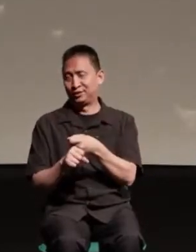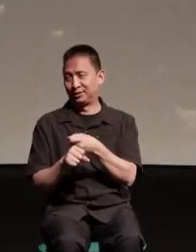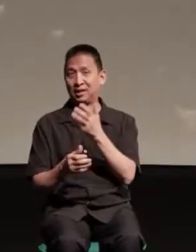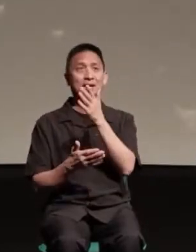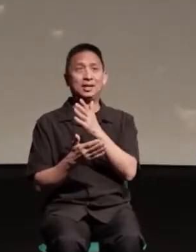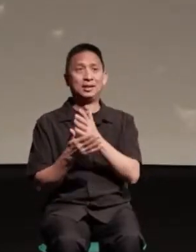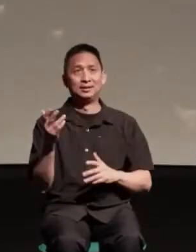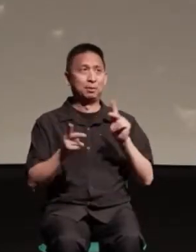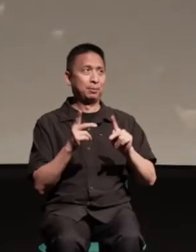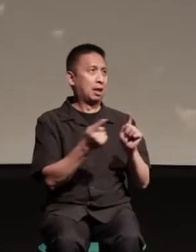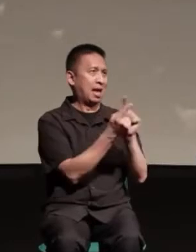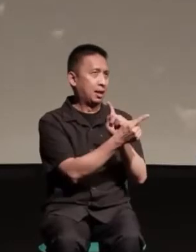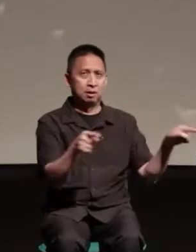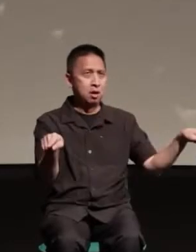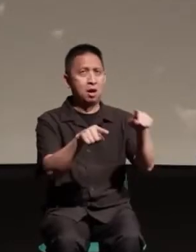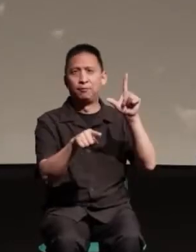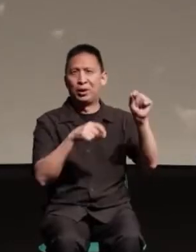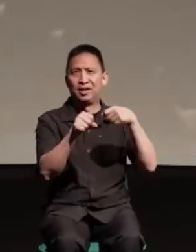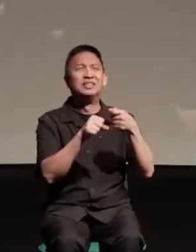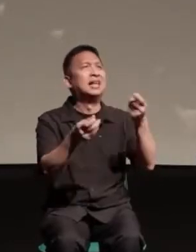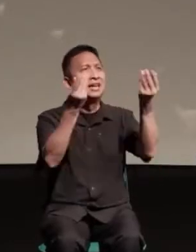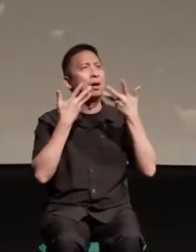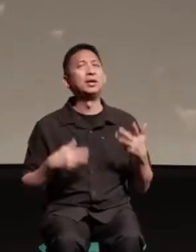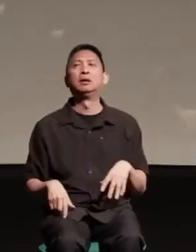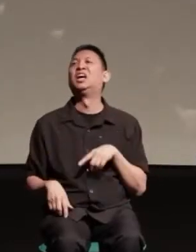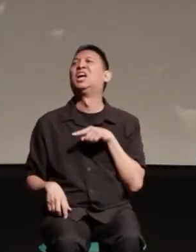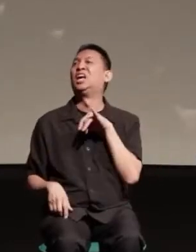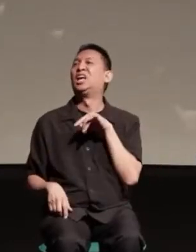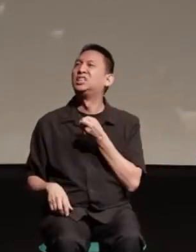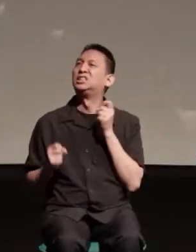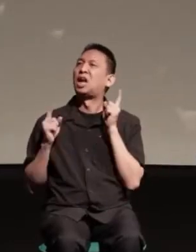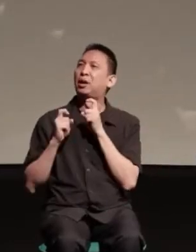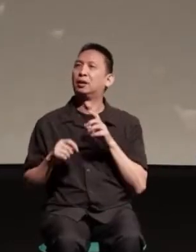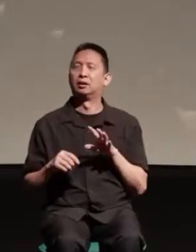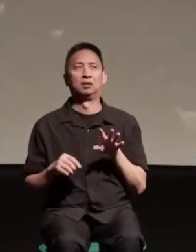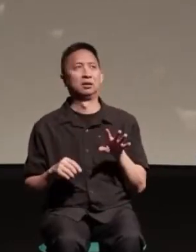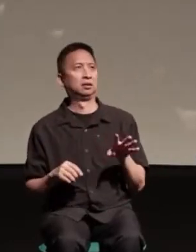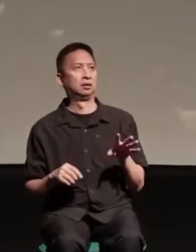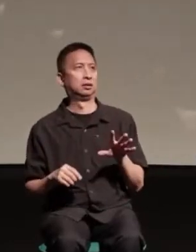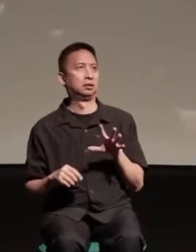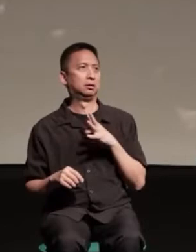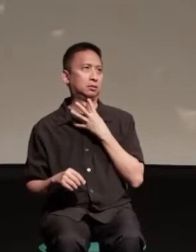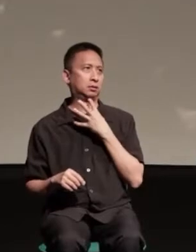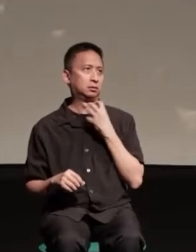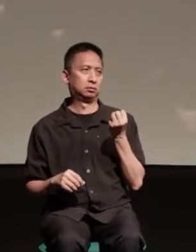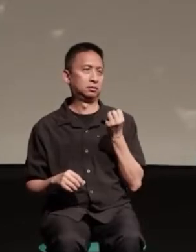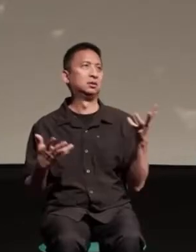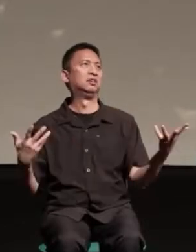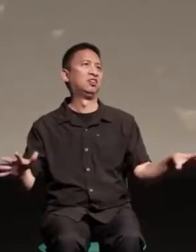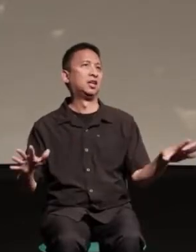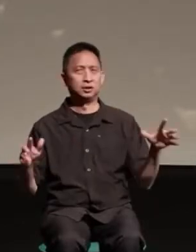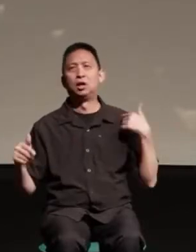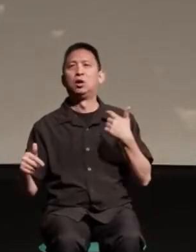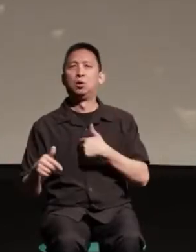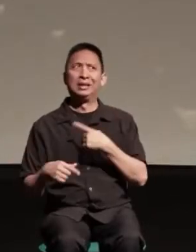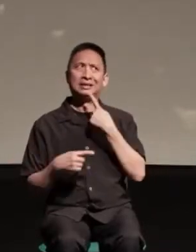for 20 years, it's complicated. And I just find that really inexcusable. We're all aligned around this notion of a shared value